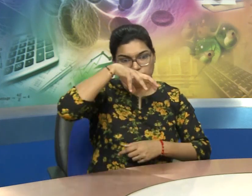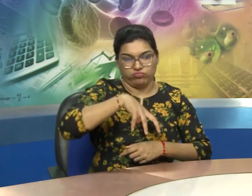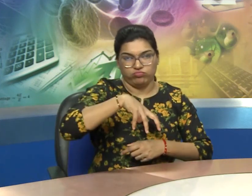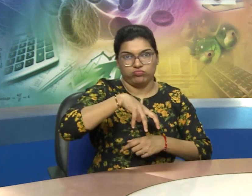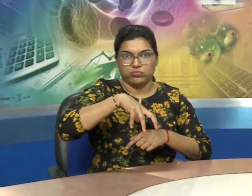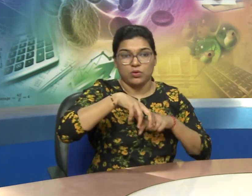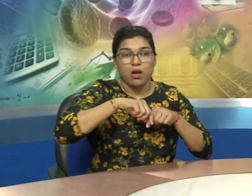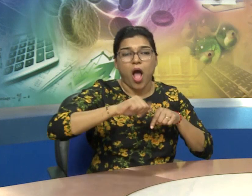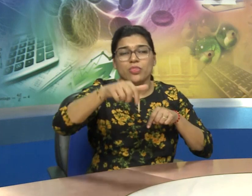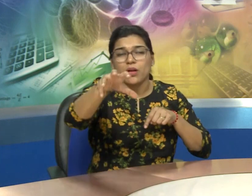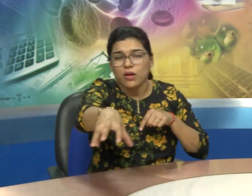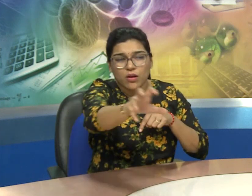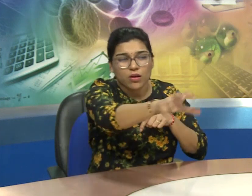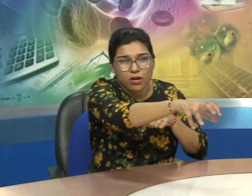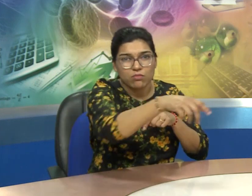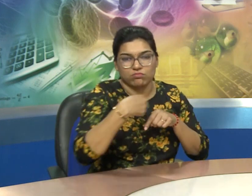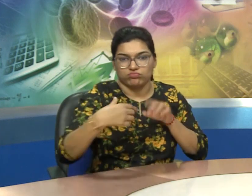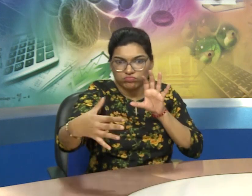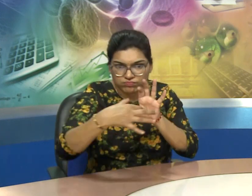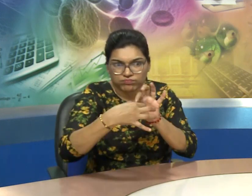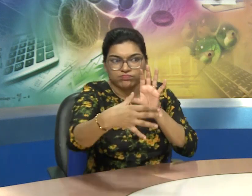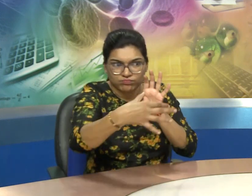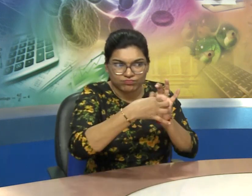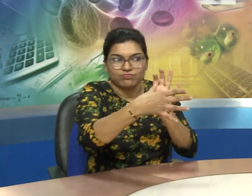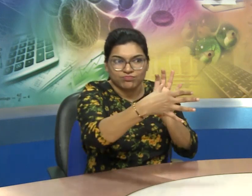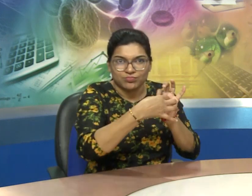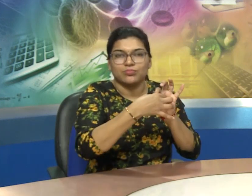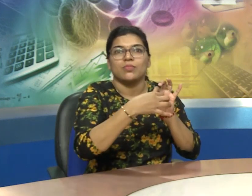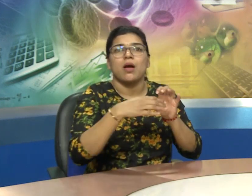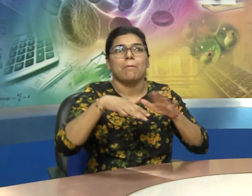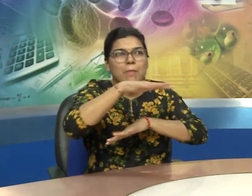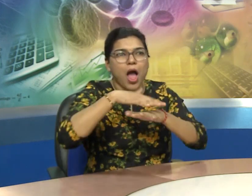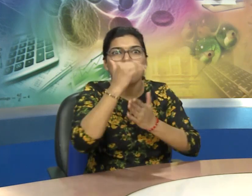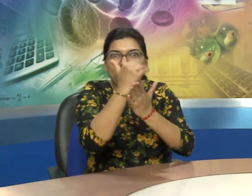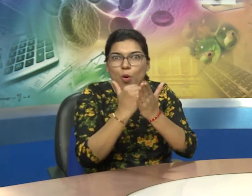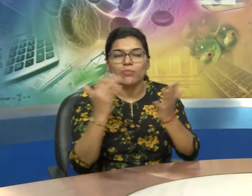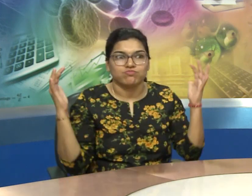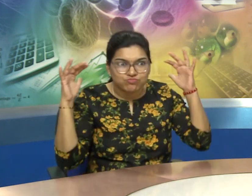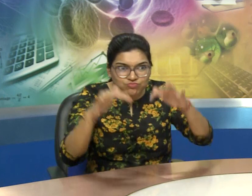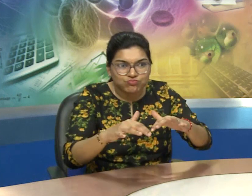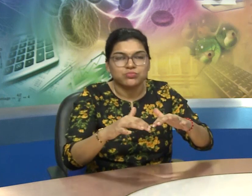objective can be to serve as a coordinating center